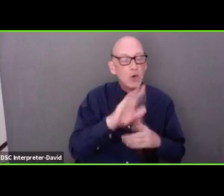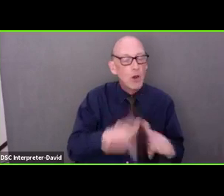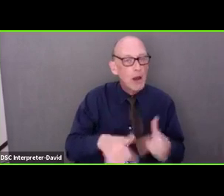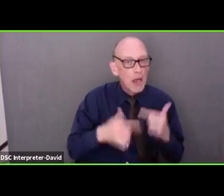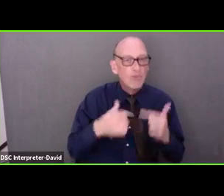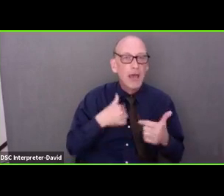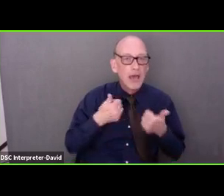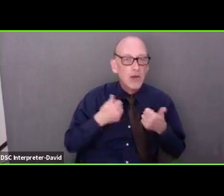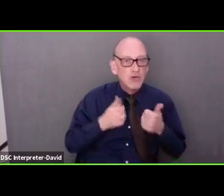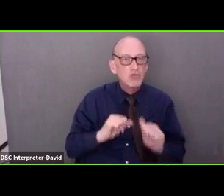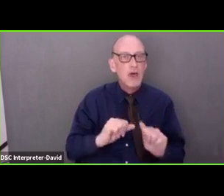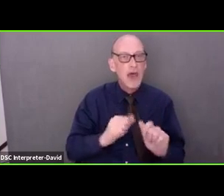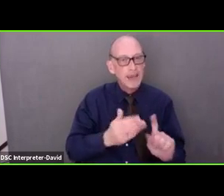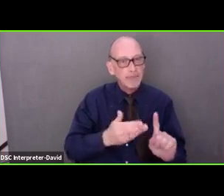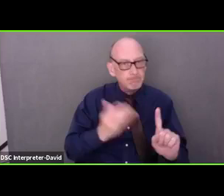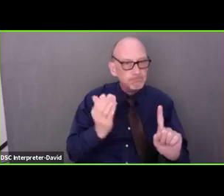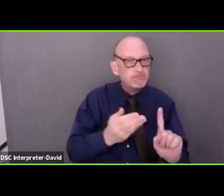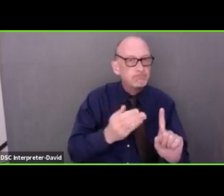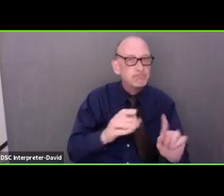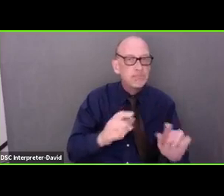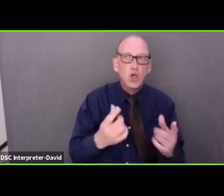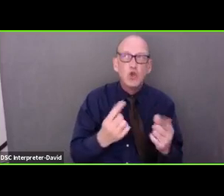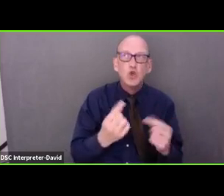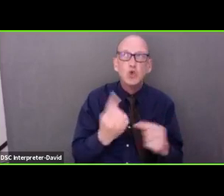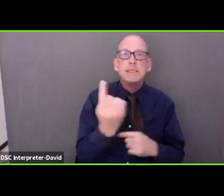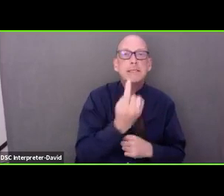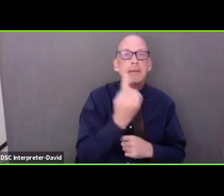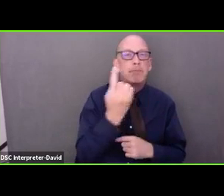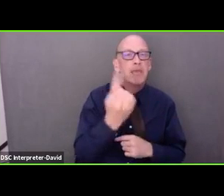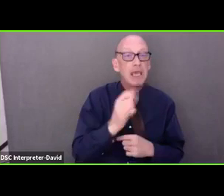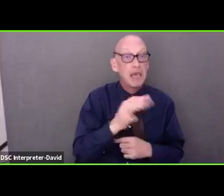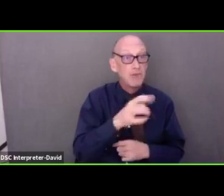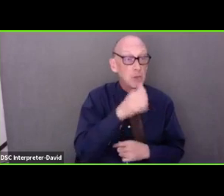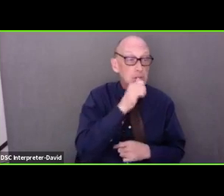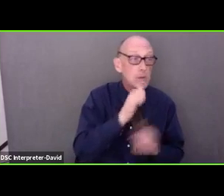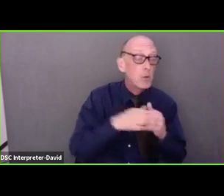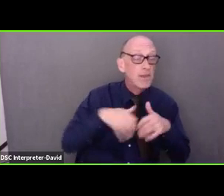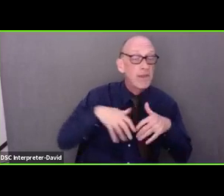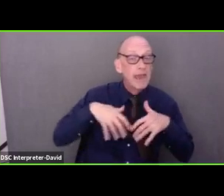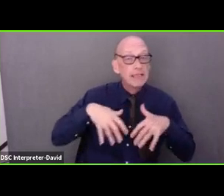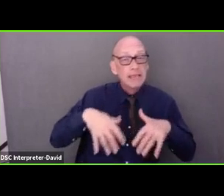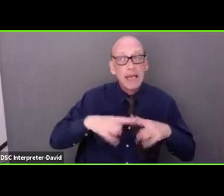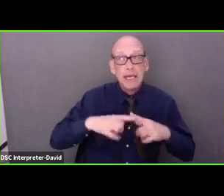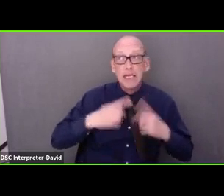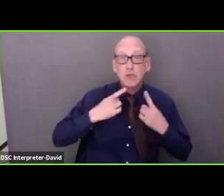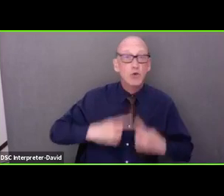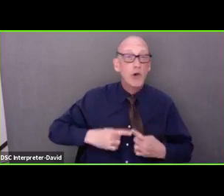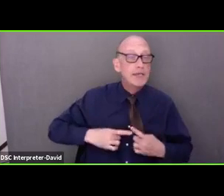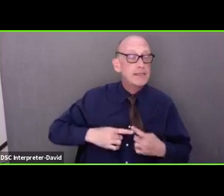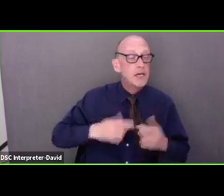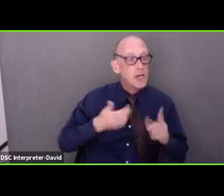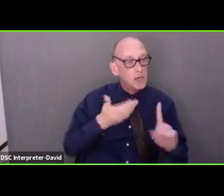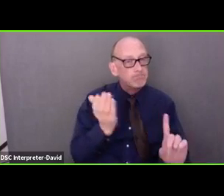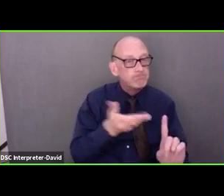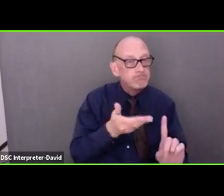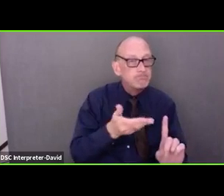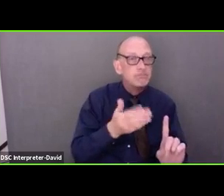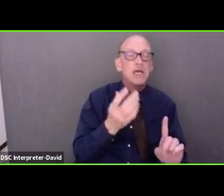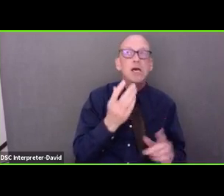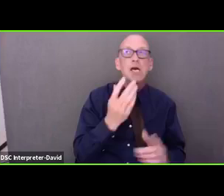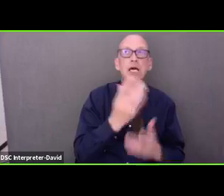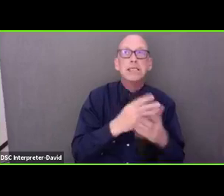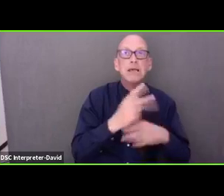try to get them to do something, if they're dealing with anxiety and depression, to try to get them to do some kind